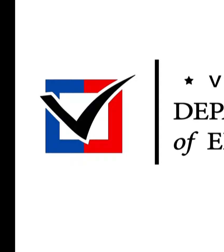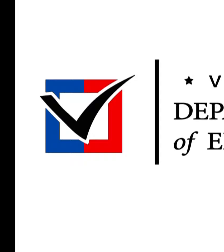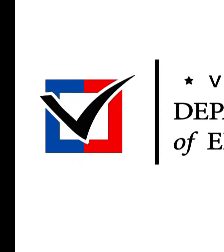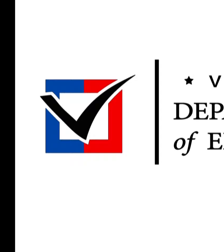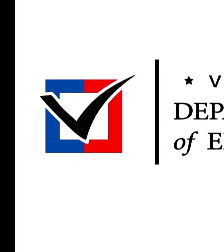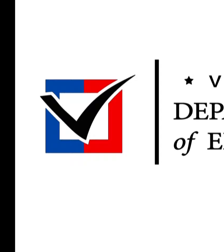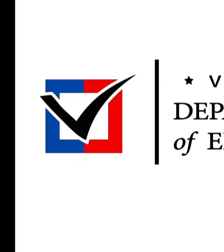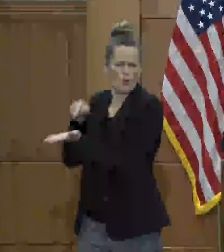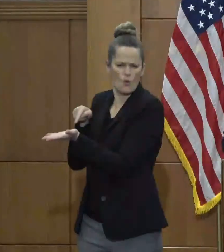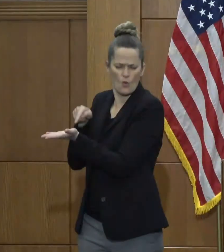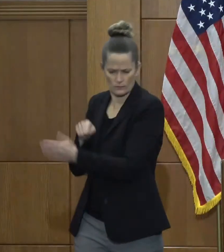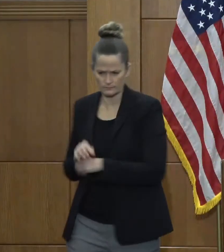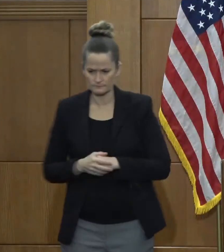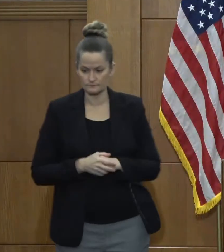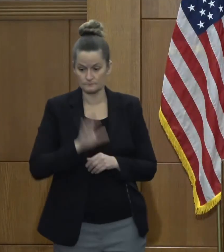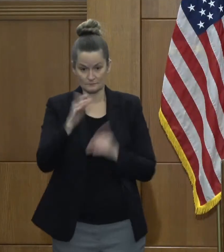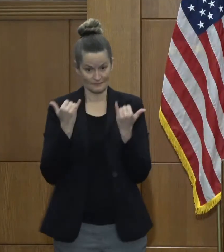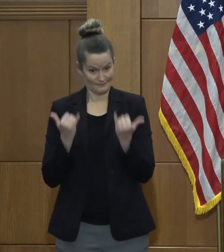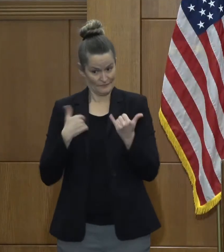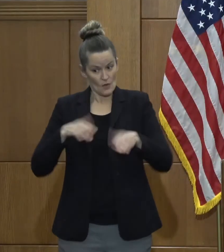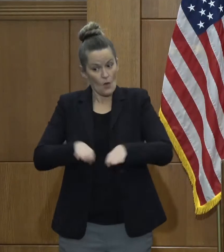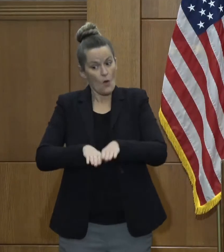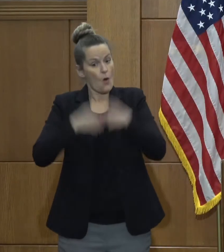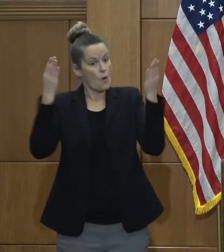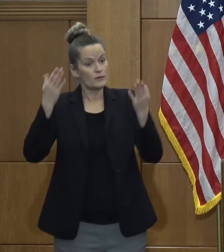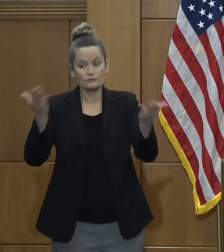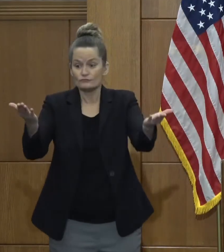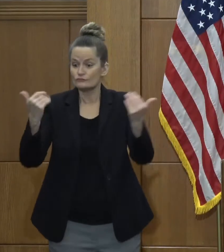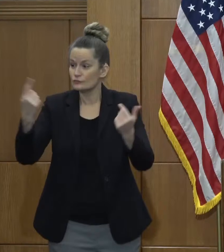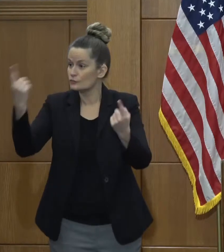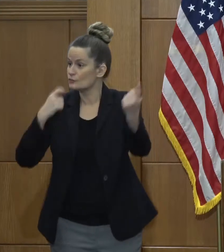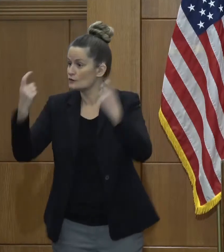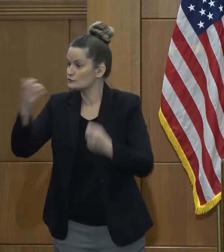So with that, I am happy to take questions from the media.